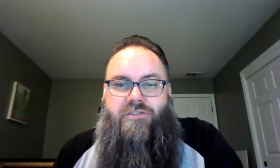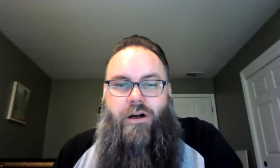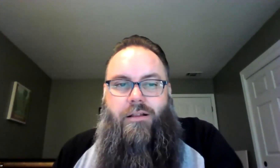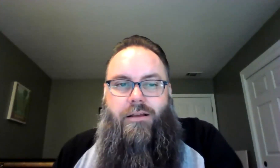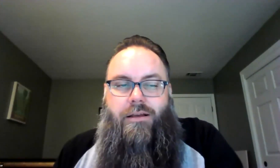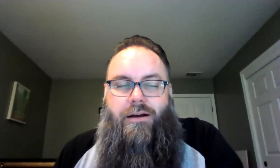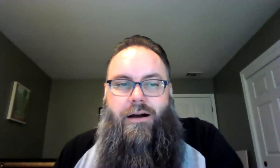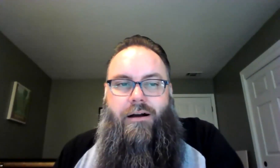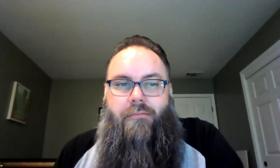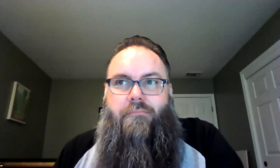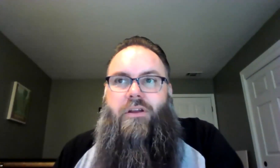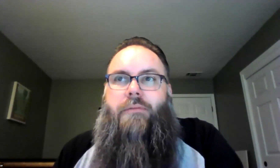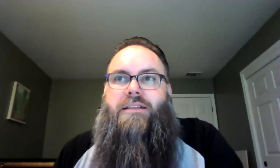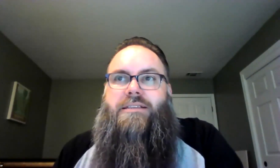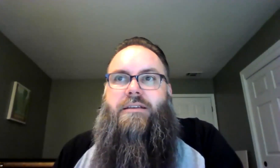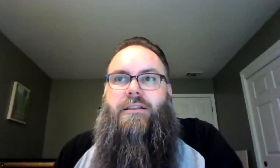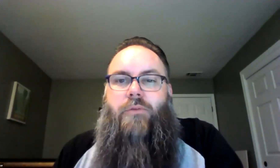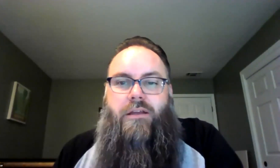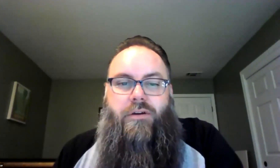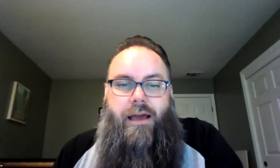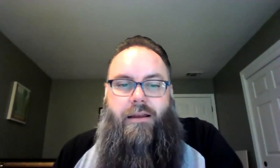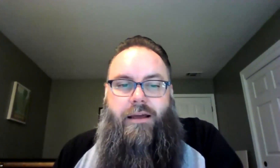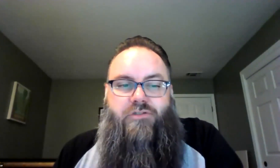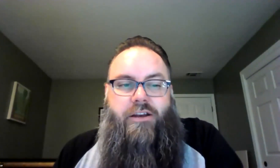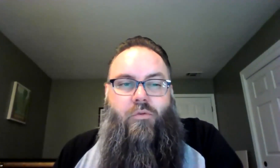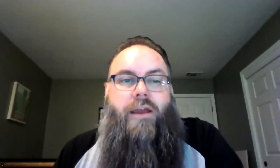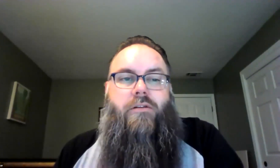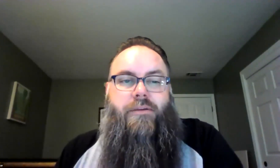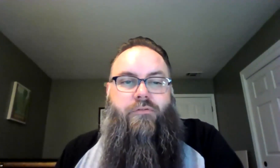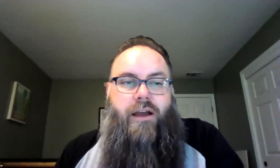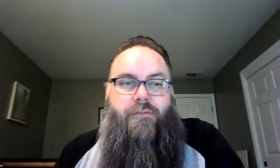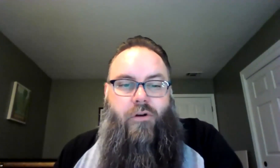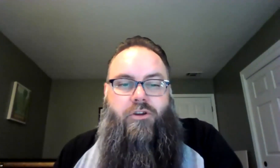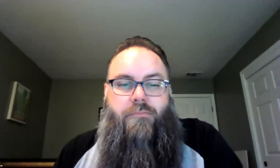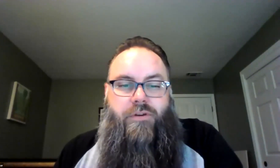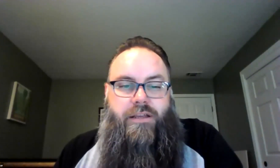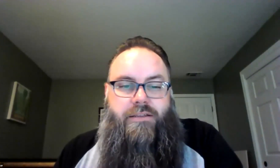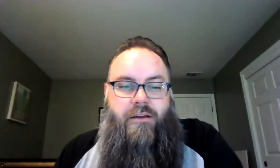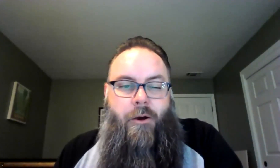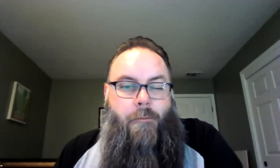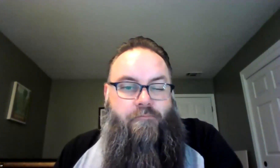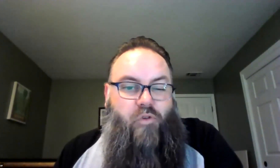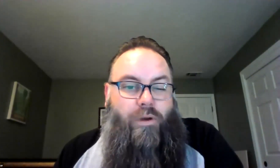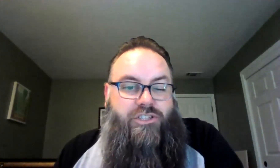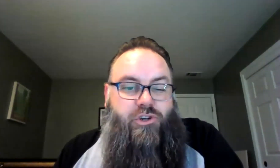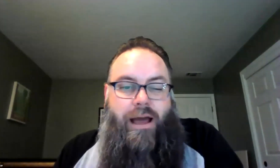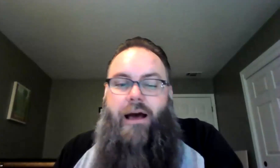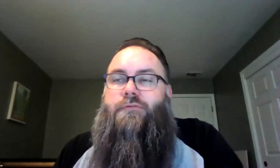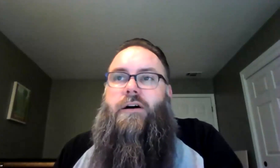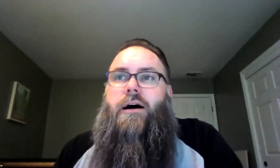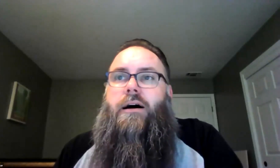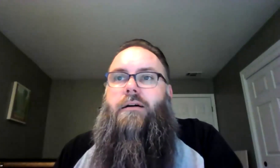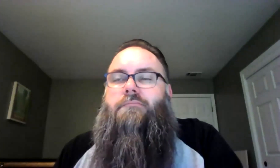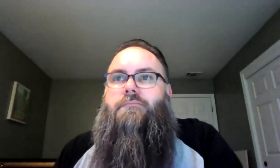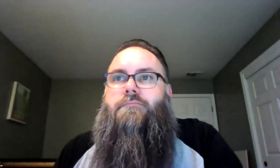that we have as well, maybe this is something that we can look at kind of trying to regularly provide for our communities. We do